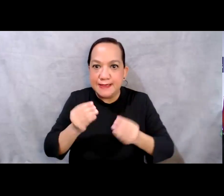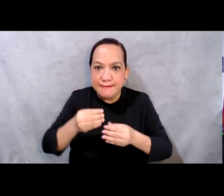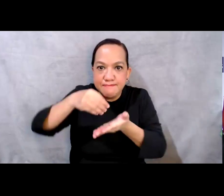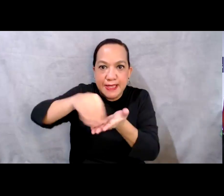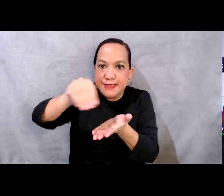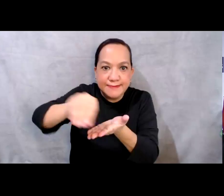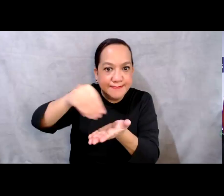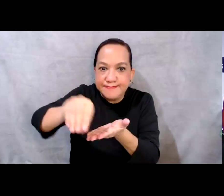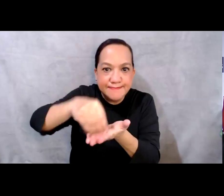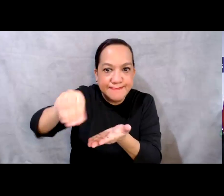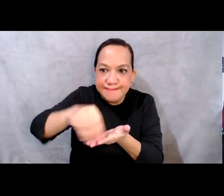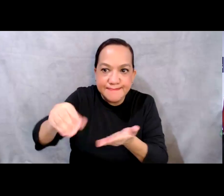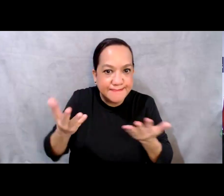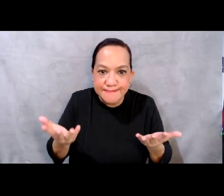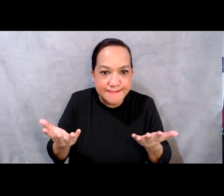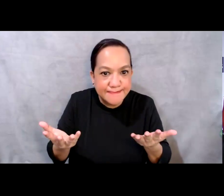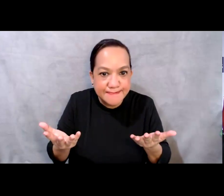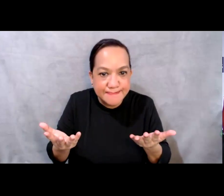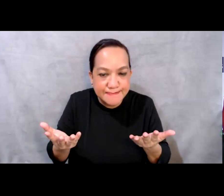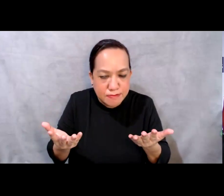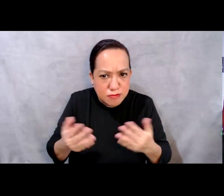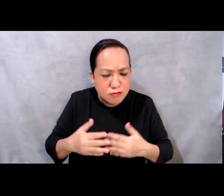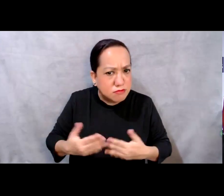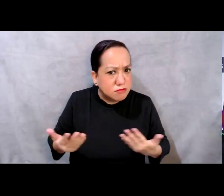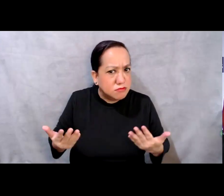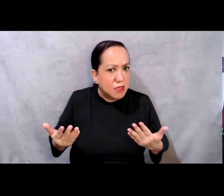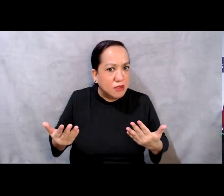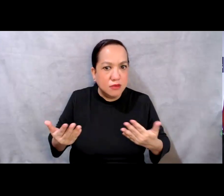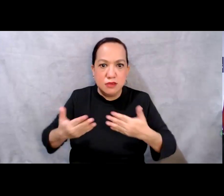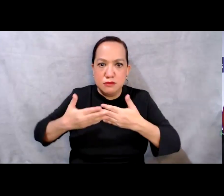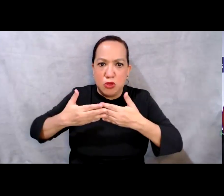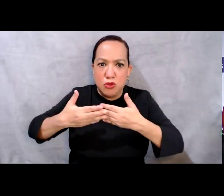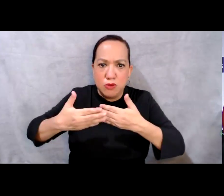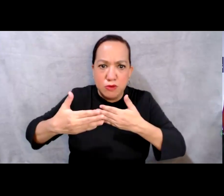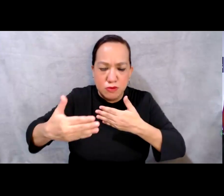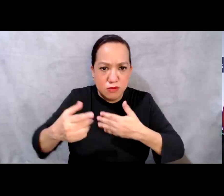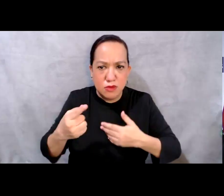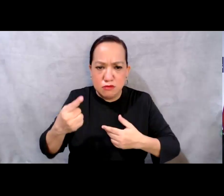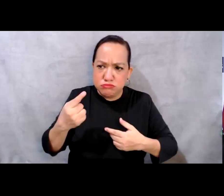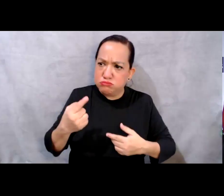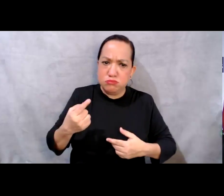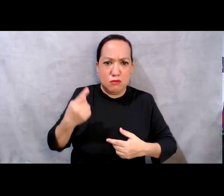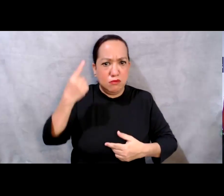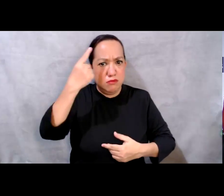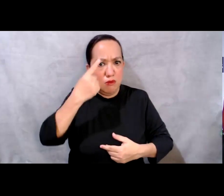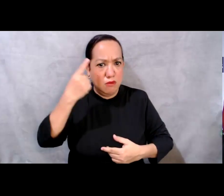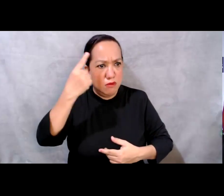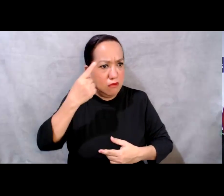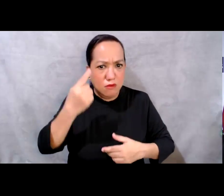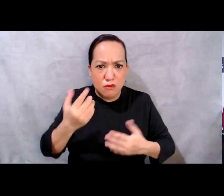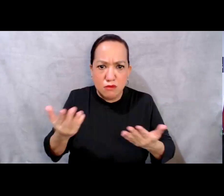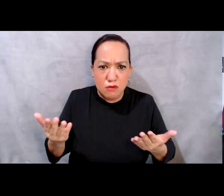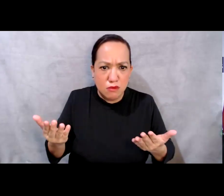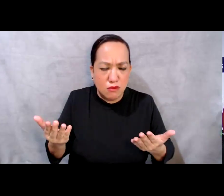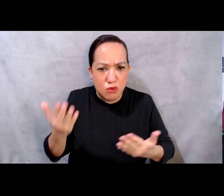this is, I think, July 2019, because she had seen that all the shopkeepers